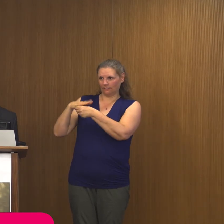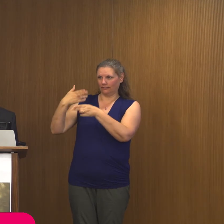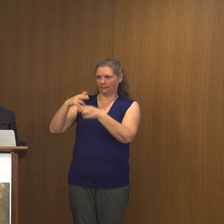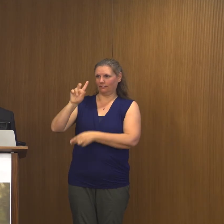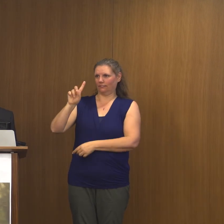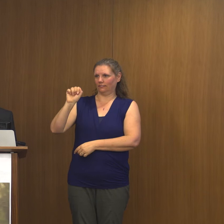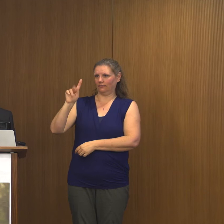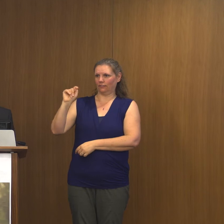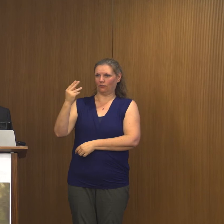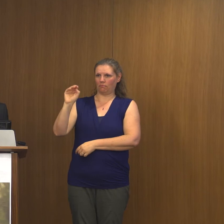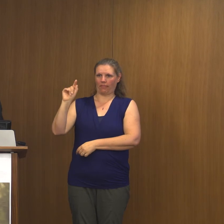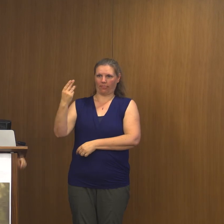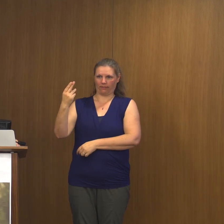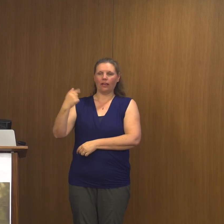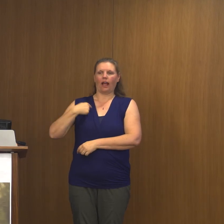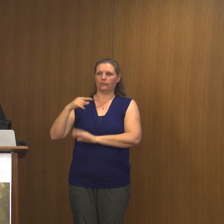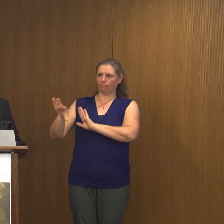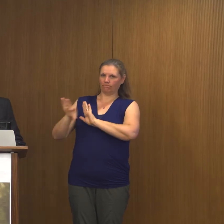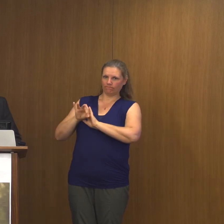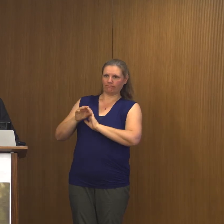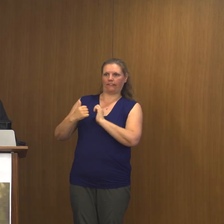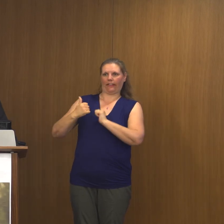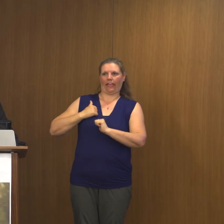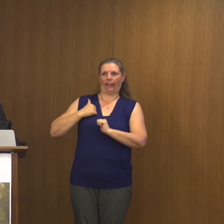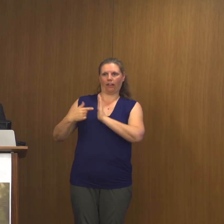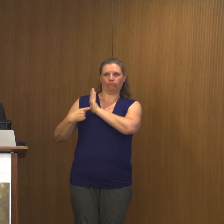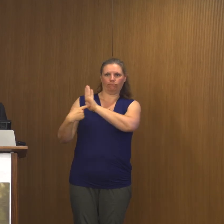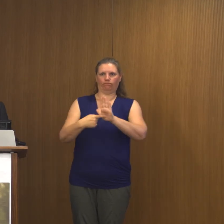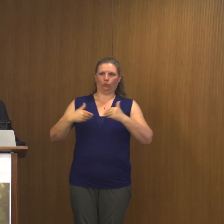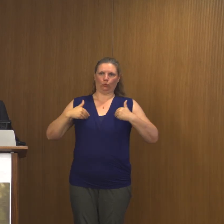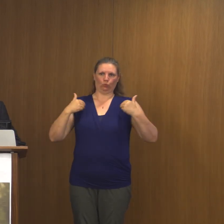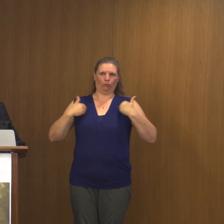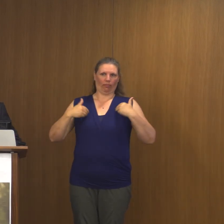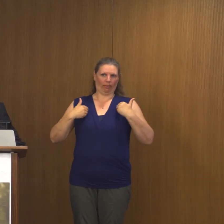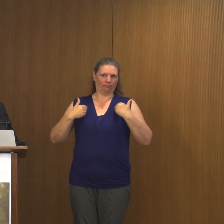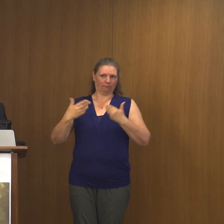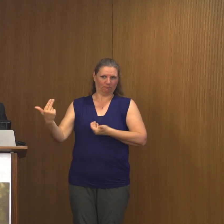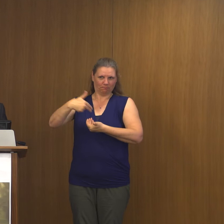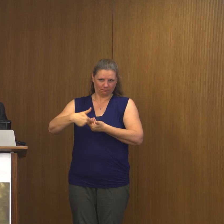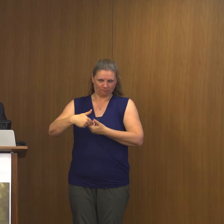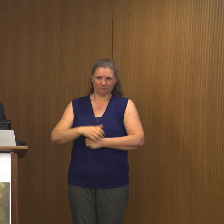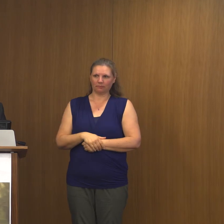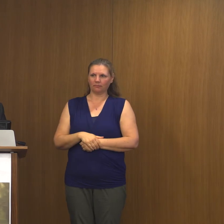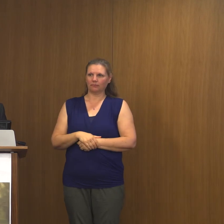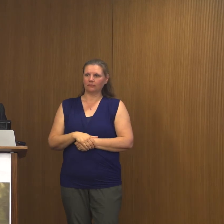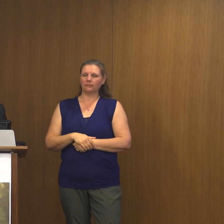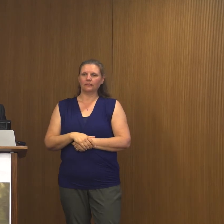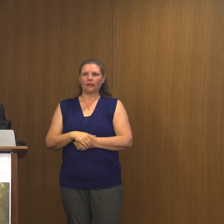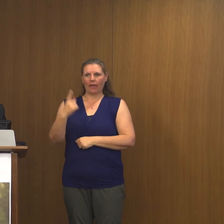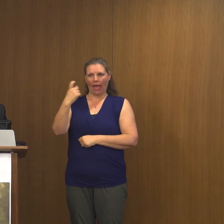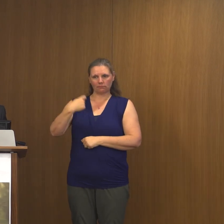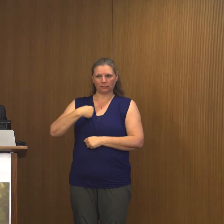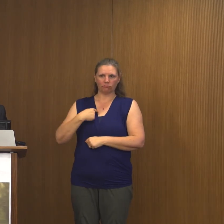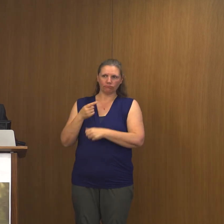I am a Canadian Youth Delegate this year with the official Canadian delegation. And I'm here today just to touch on a few of my experiences